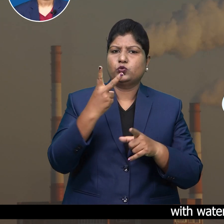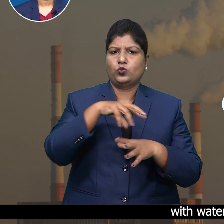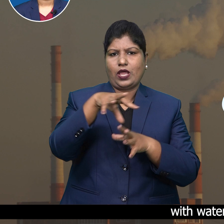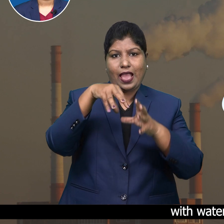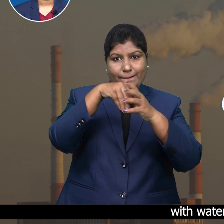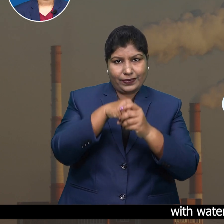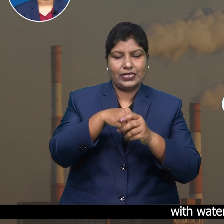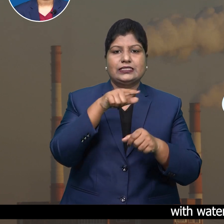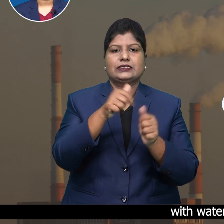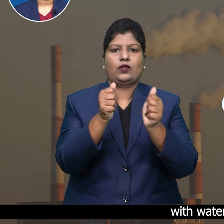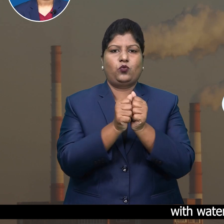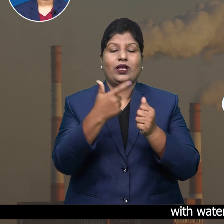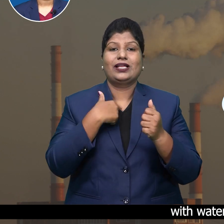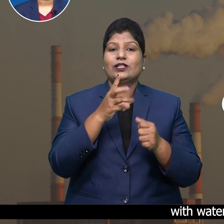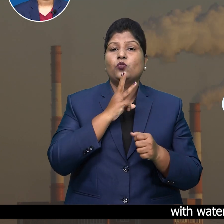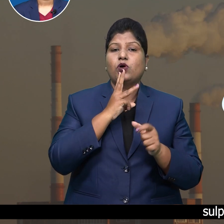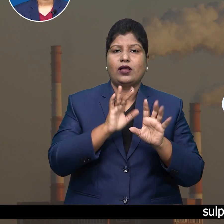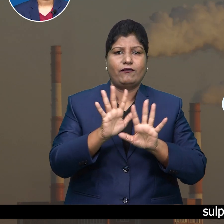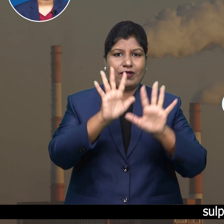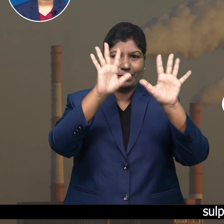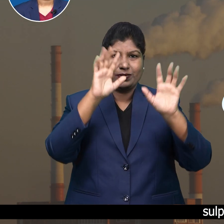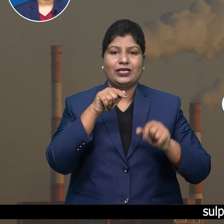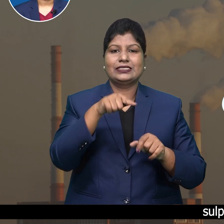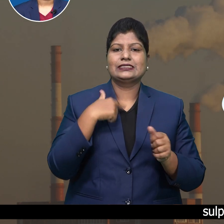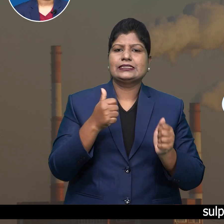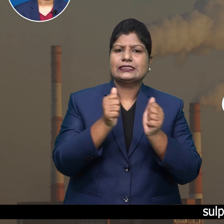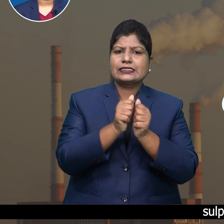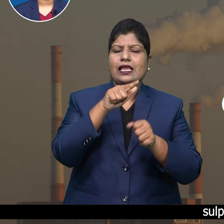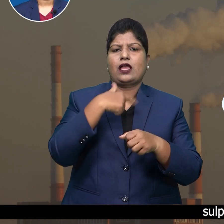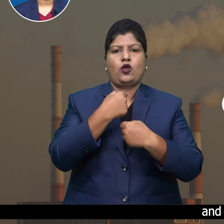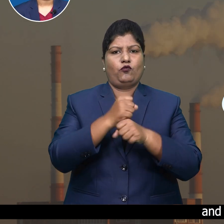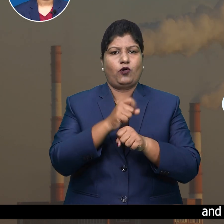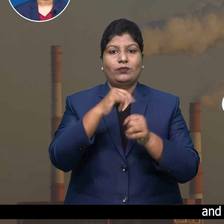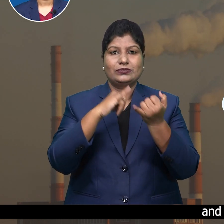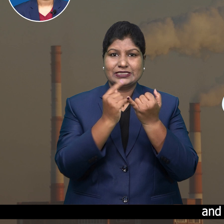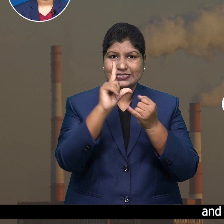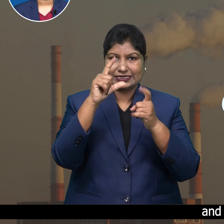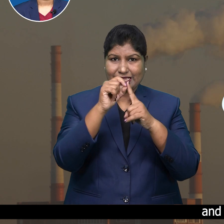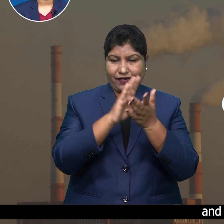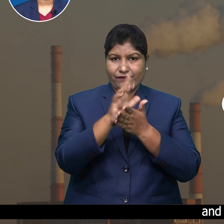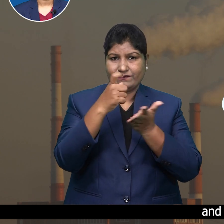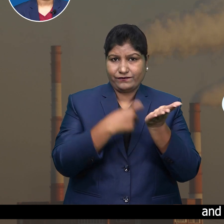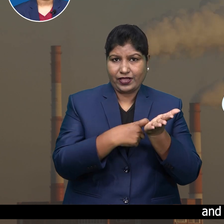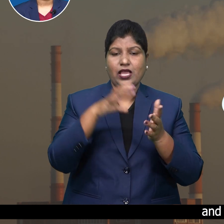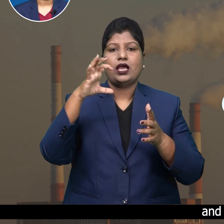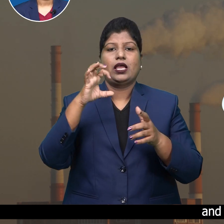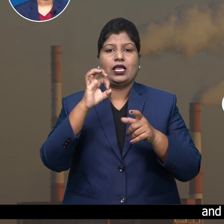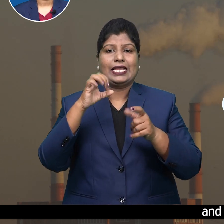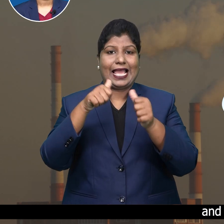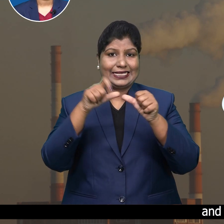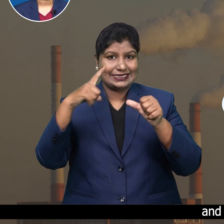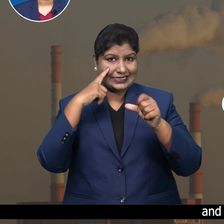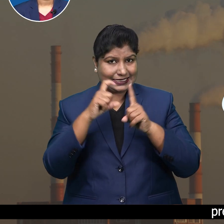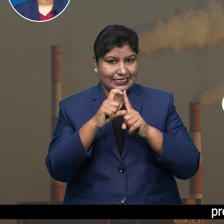vapor, forming sulfuric acid and nitric acid,